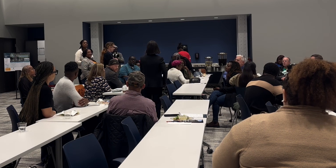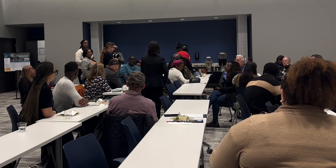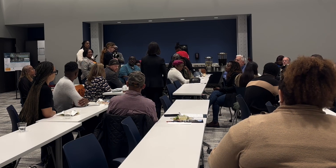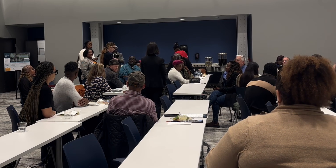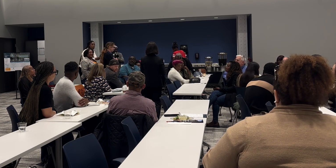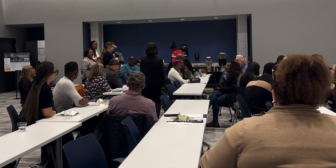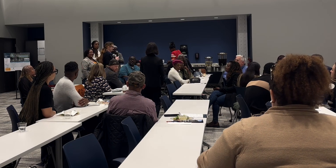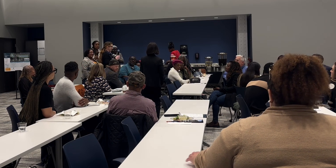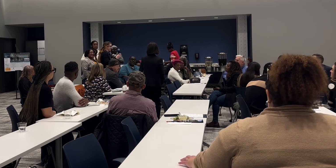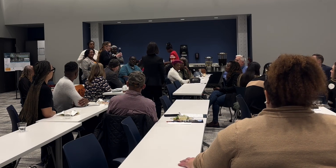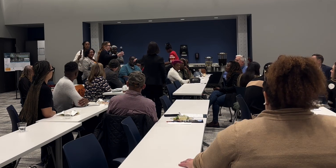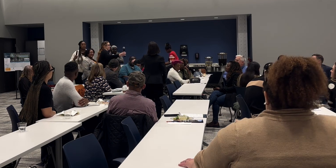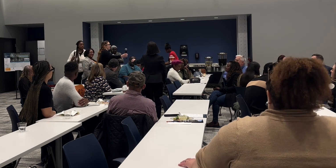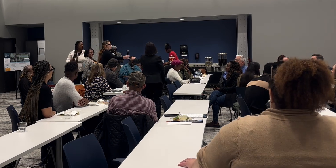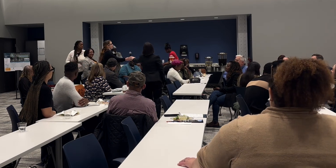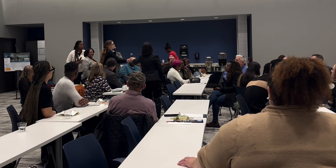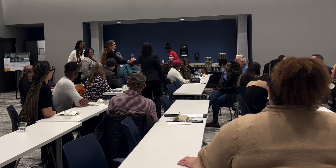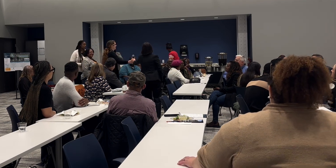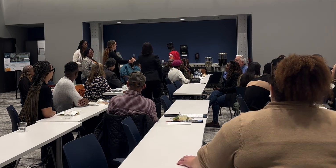yes.